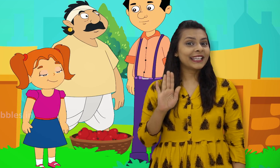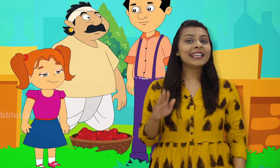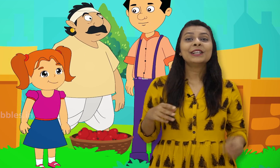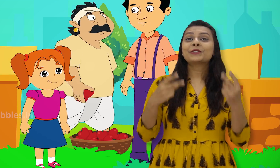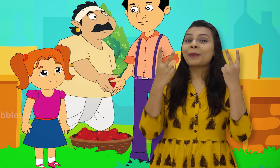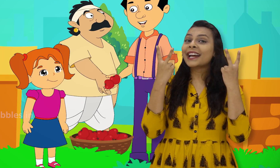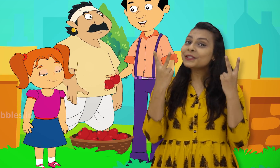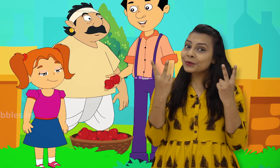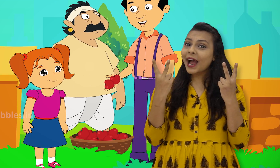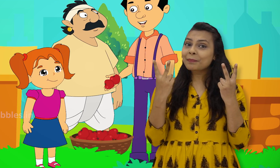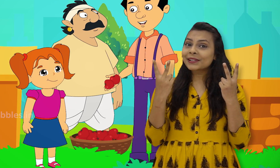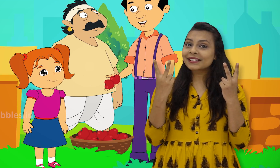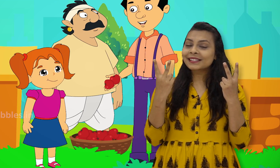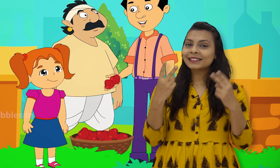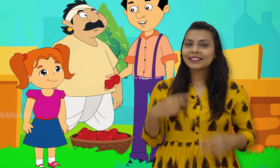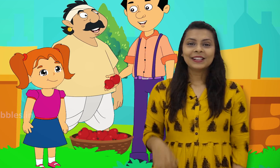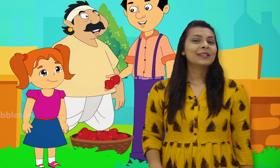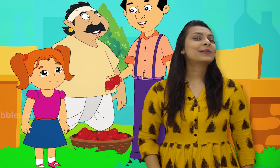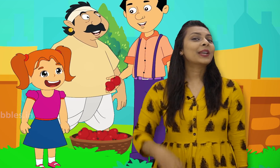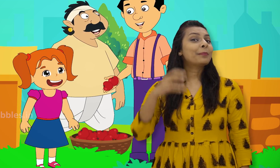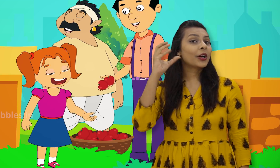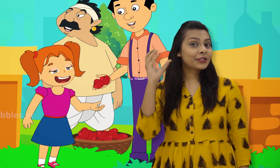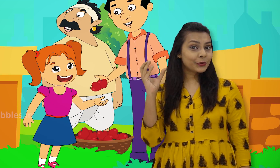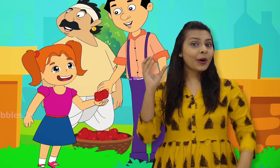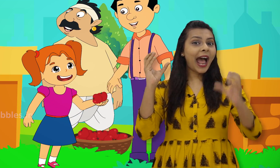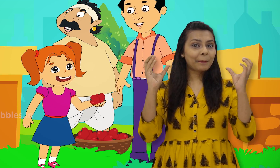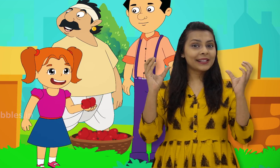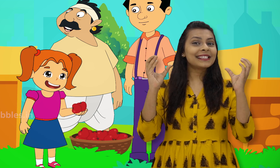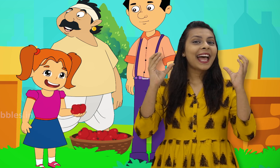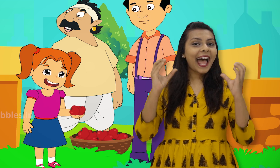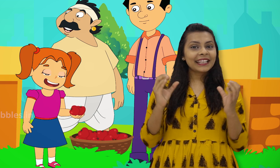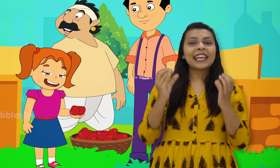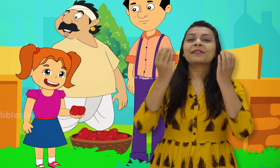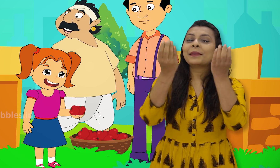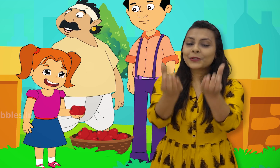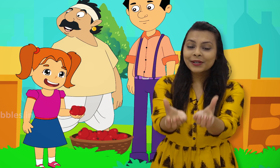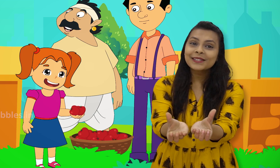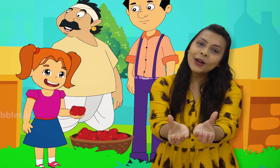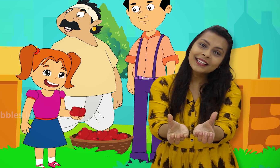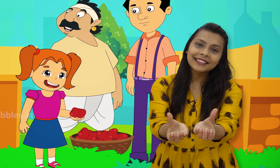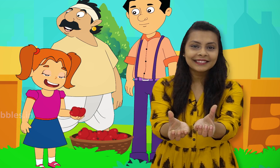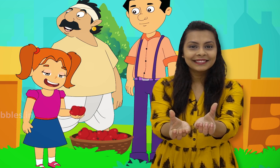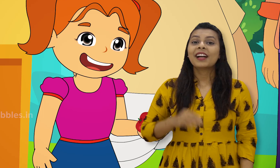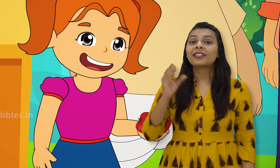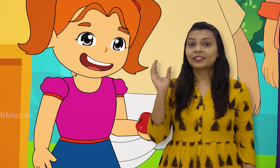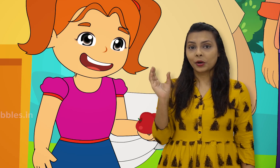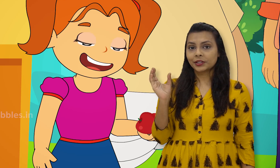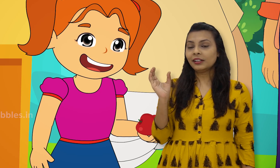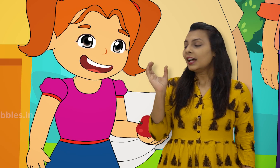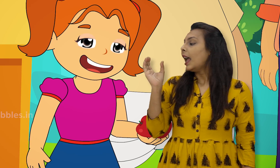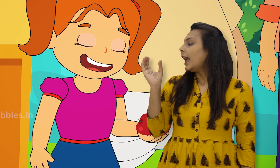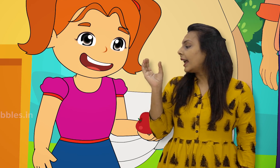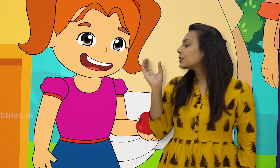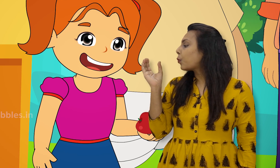enough money to buy two apples. So he bought two apples and gave them to his daughter. The